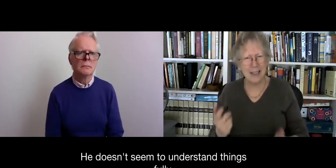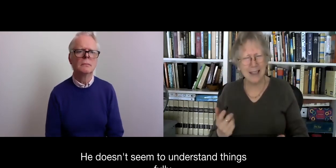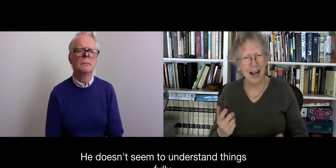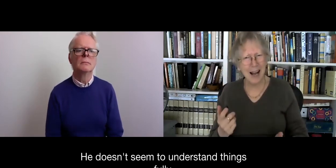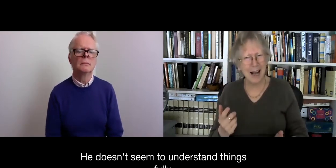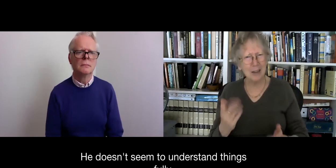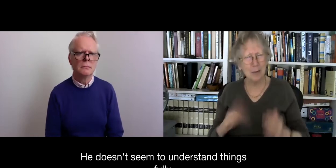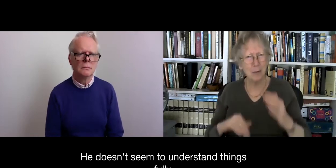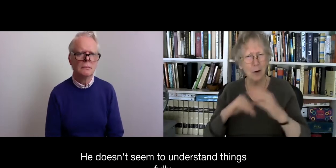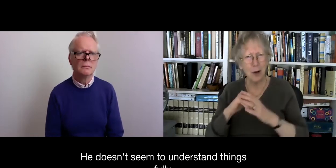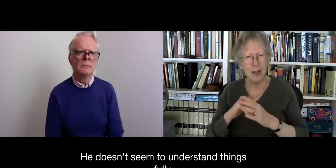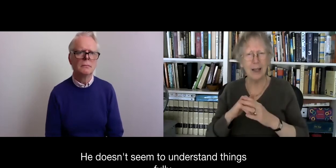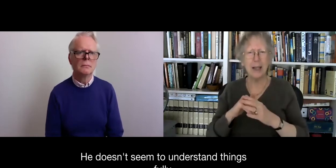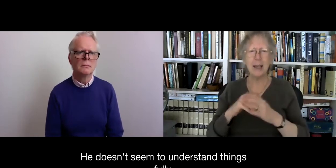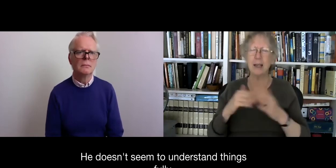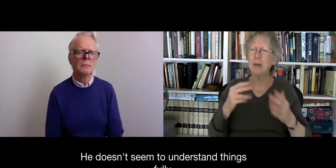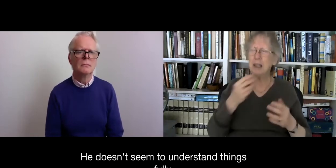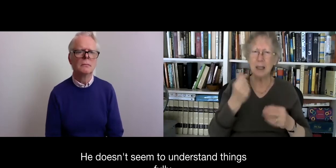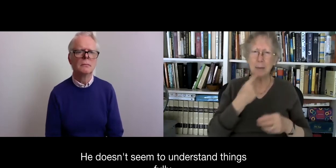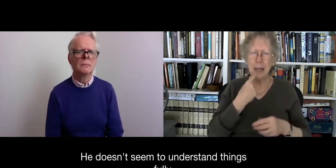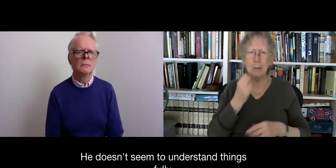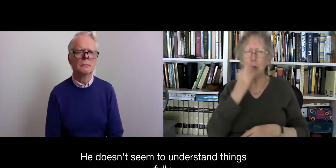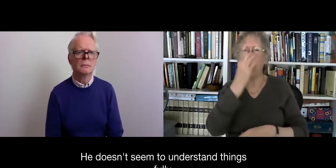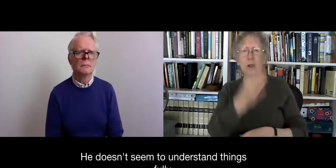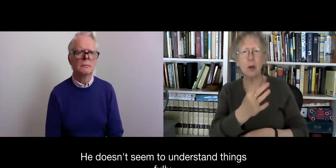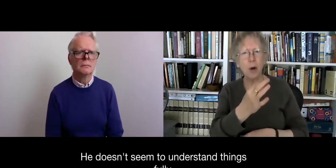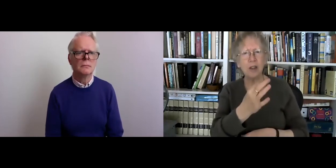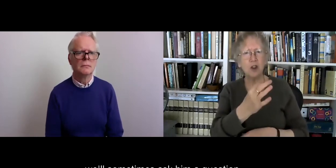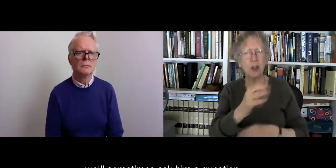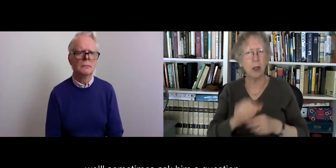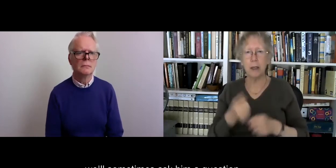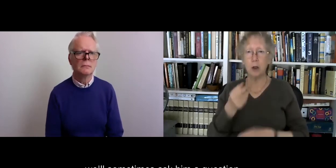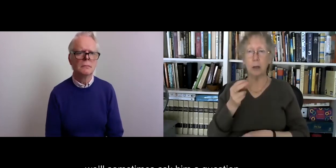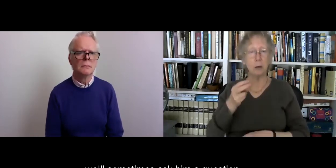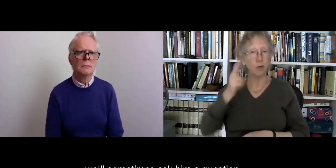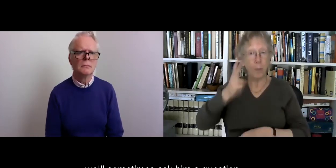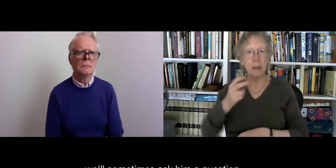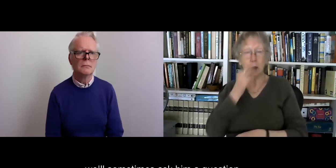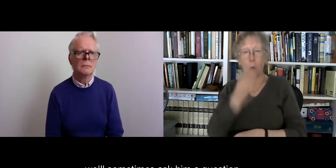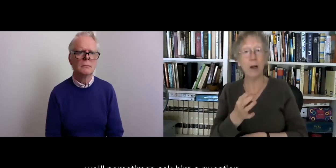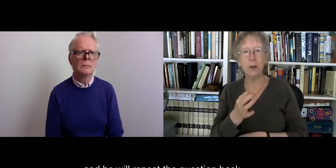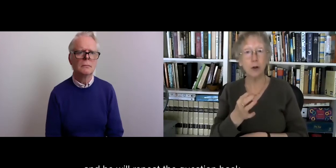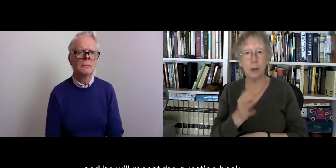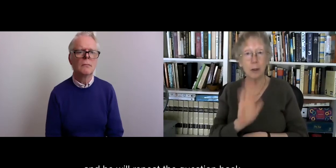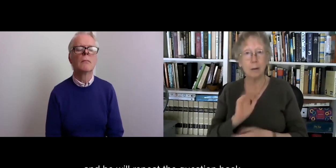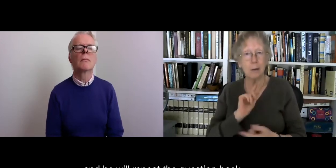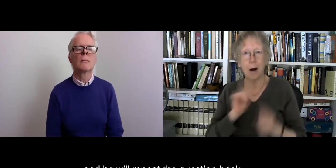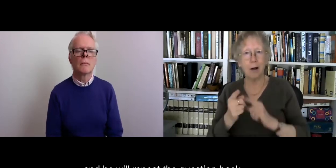doesn't seem to understand things fully. We'll sometimes asking him a question and he will repeat the question